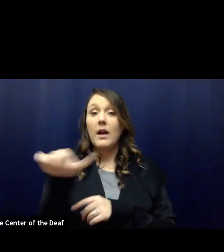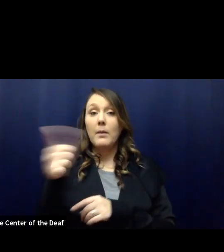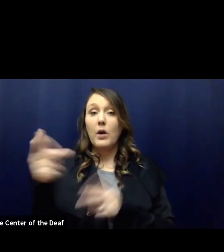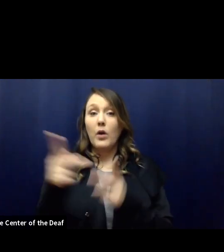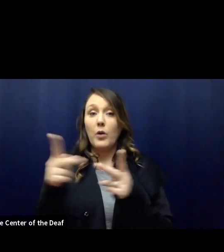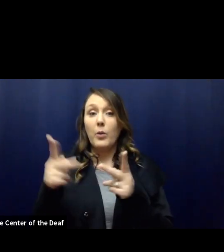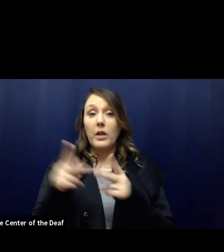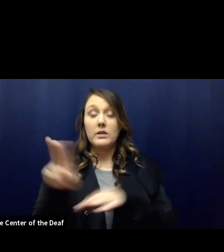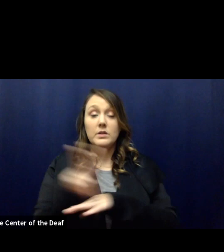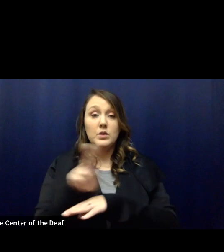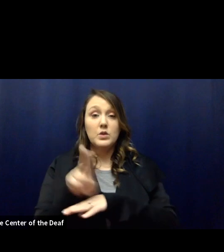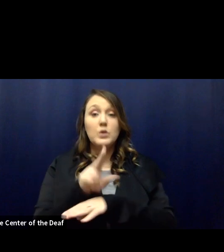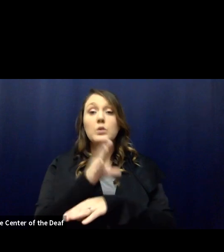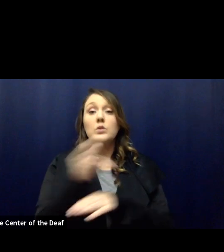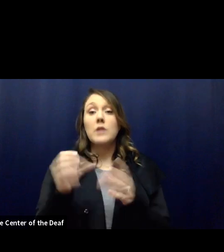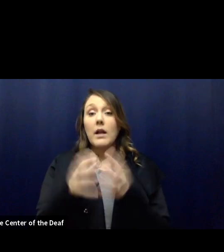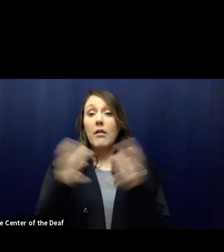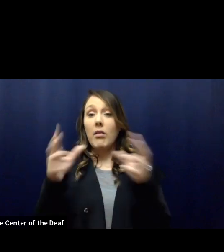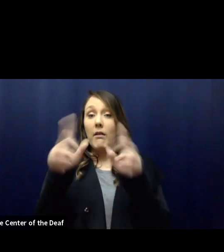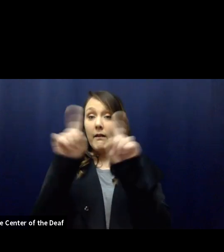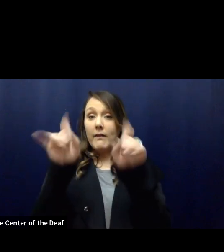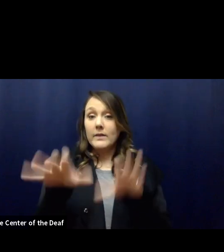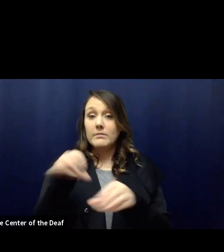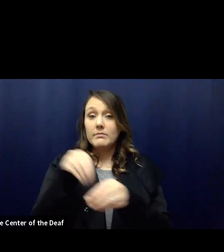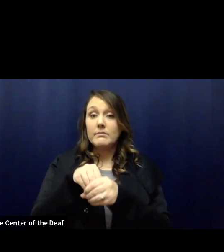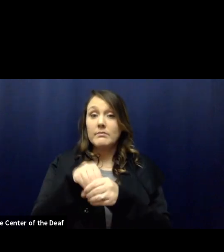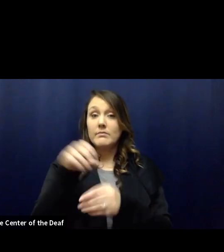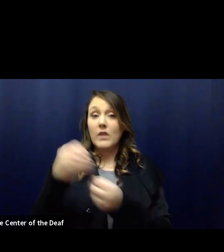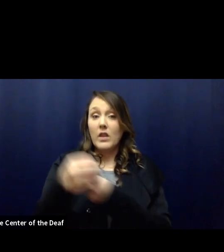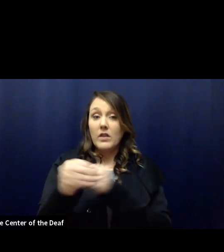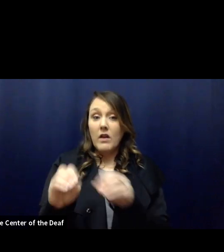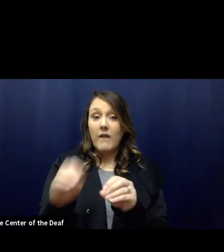lot of testing being done in the office that doesn't even